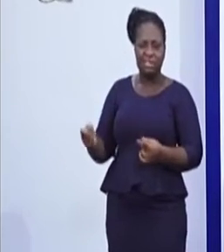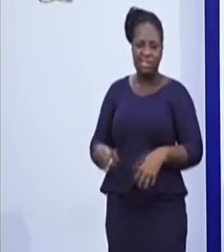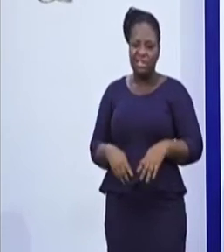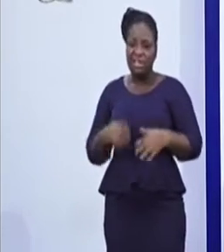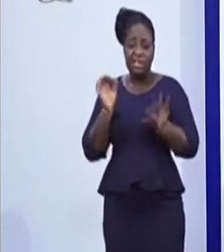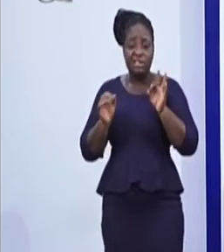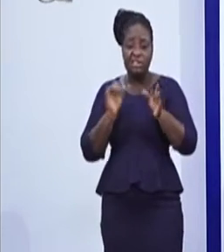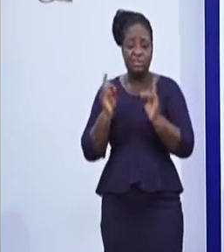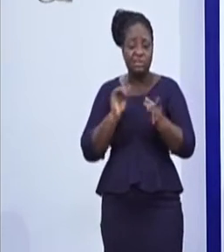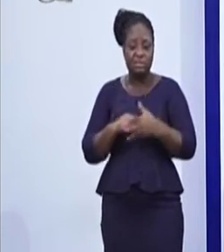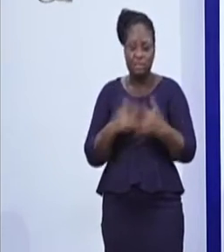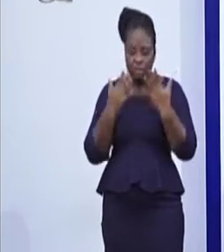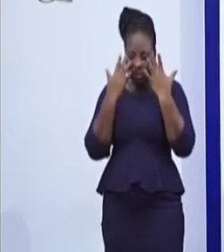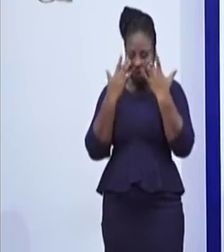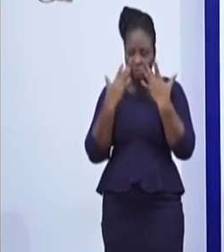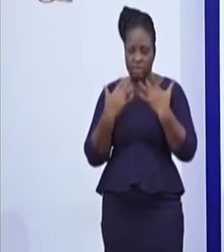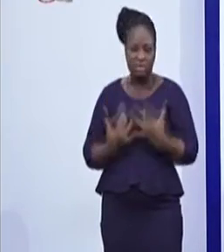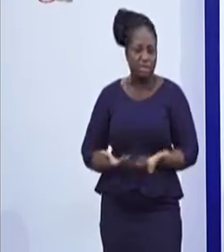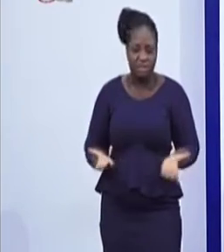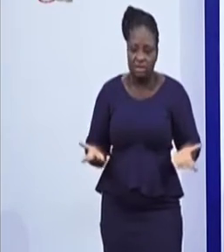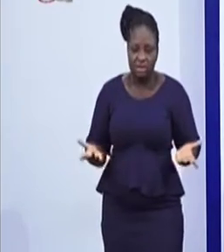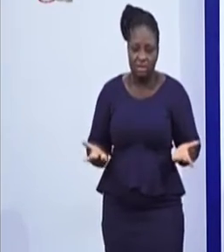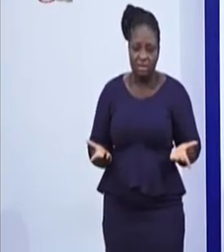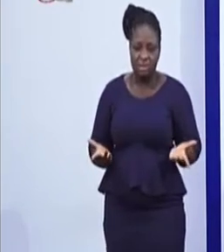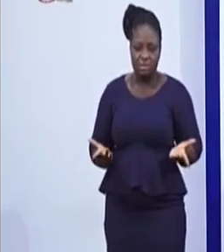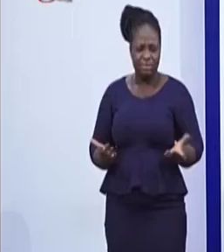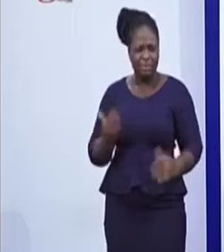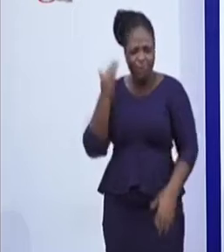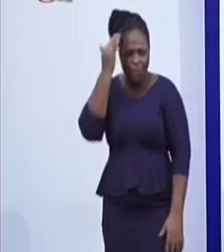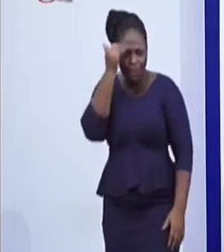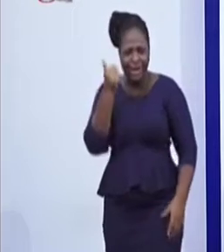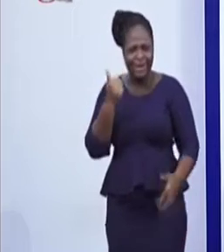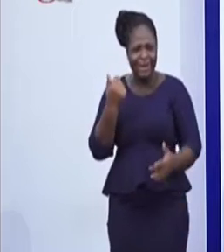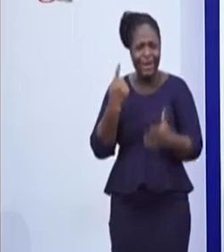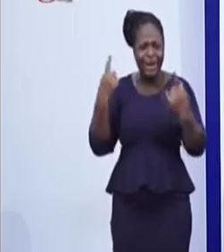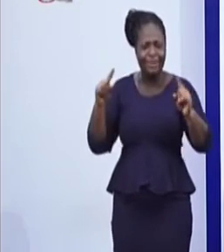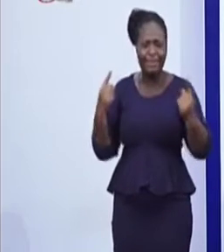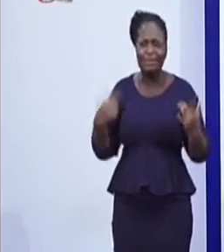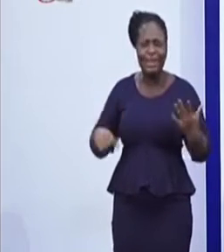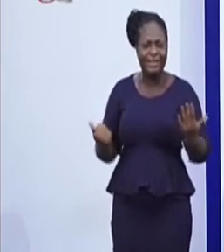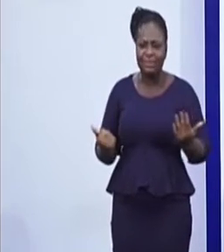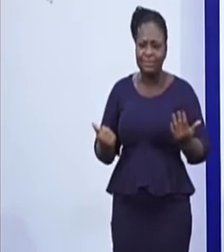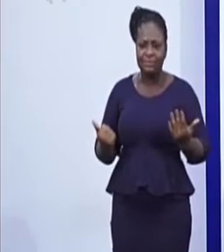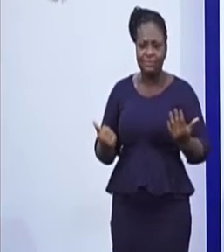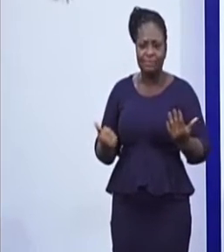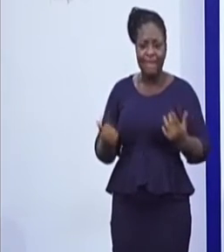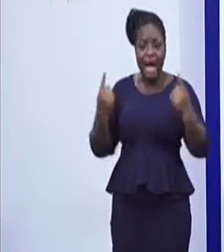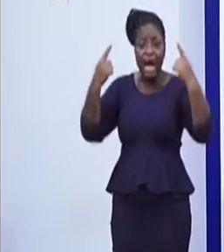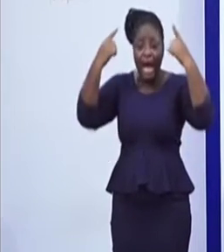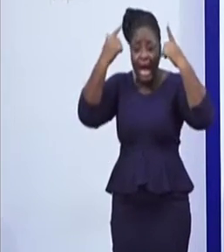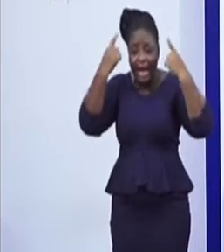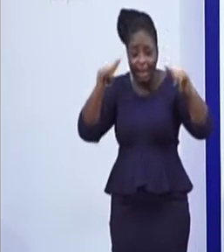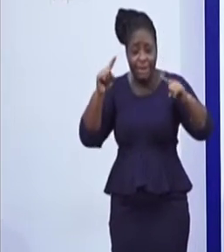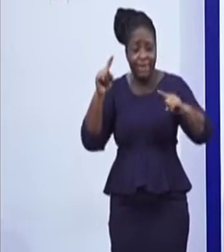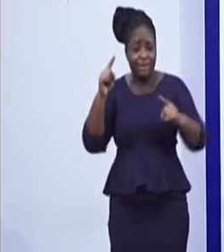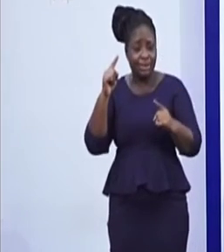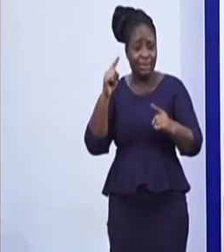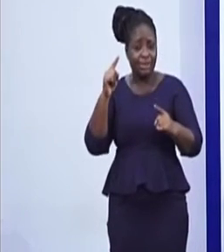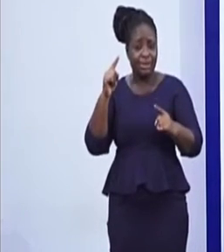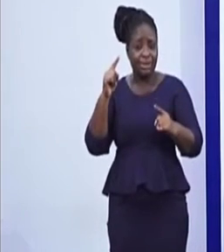lose their status in the society. Why is this happening? It is happening